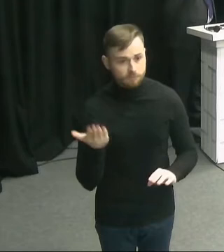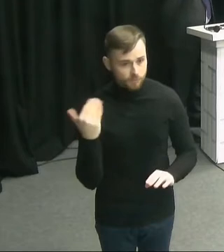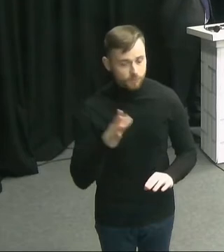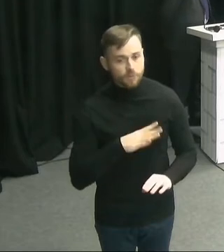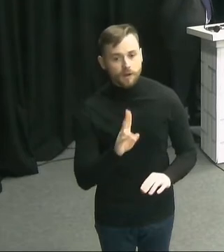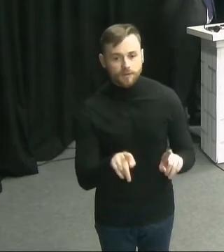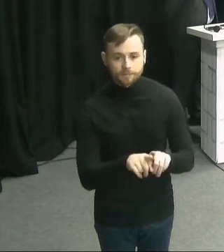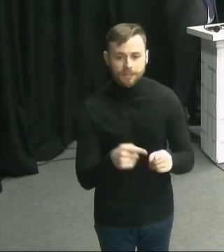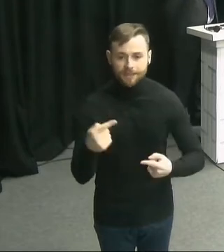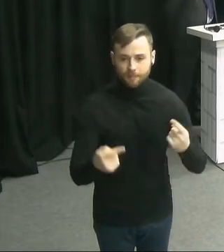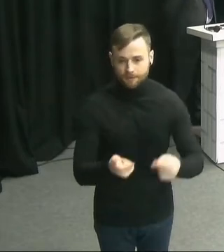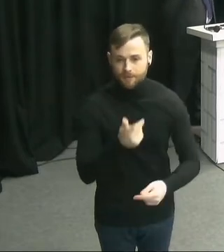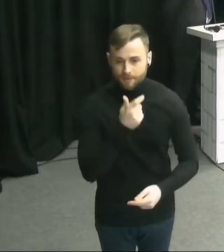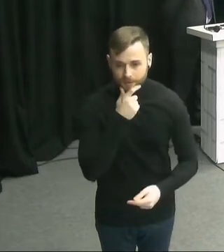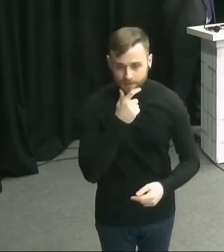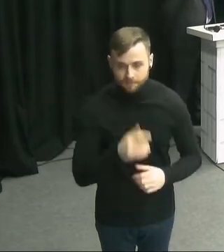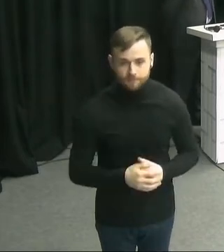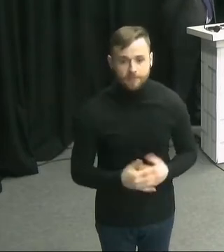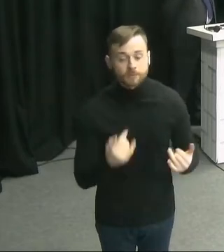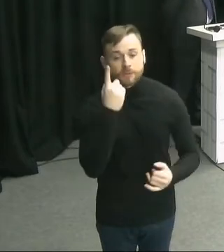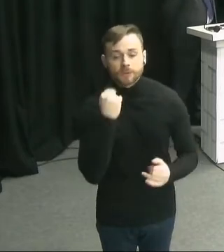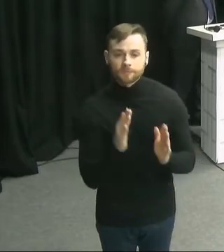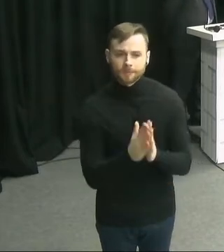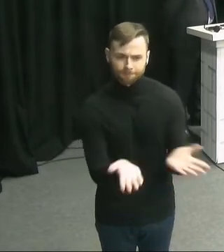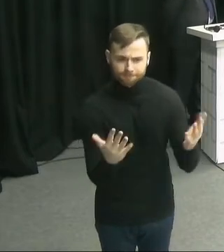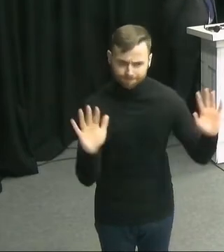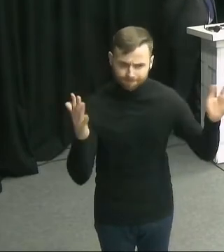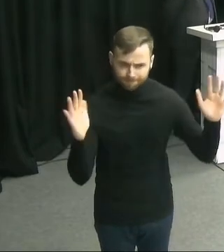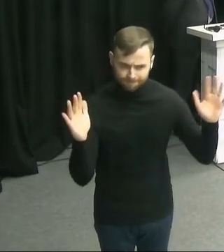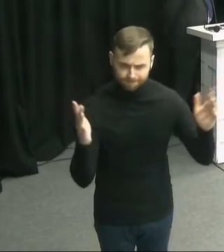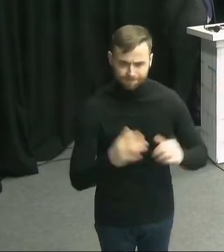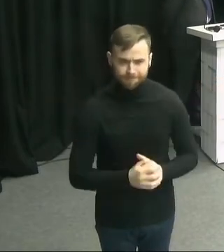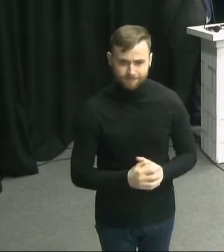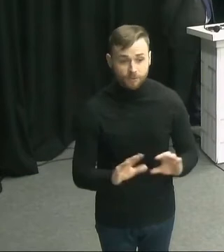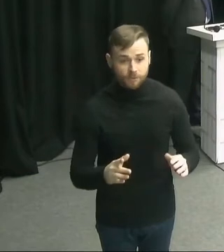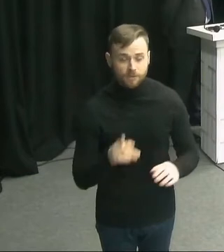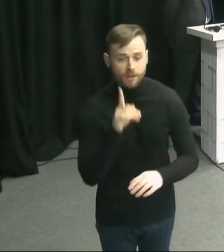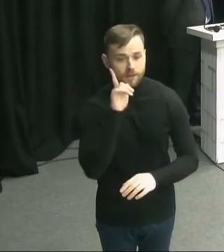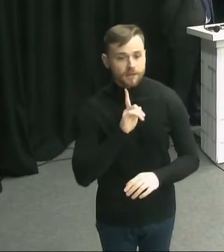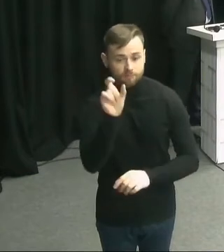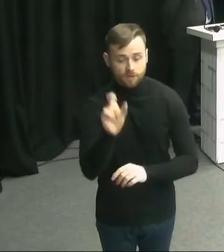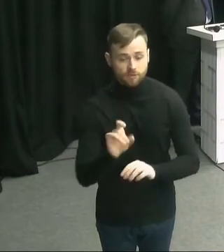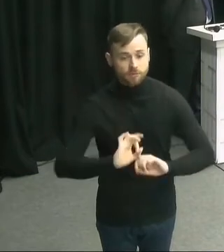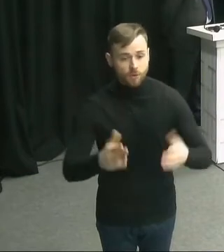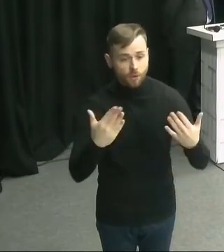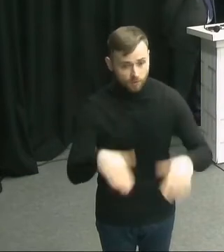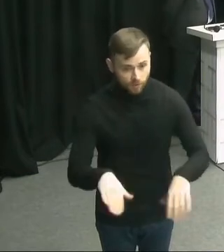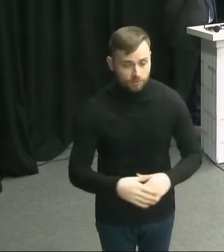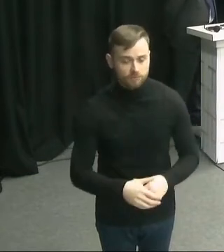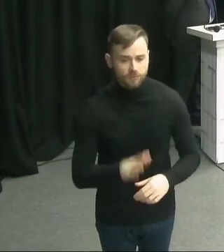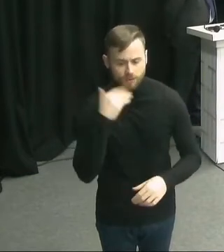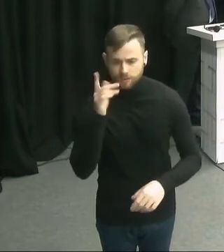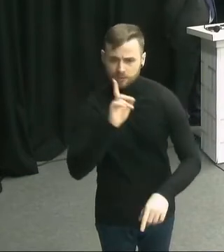candidates. This is a standard practice. I would like to give applause